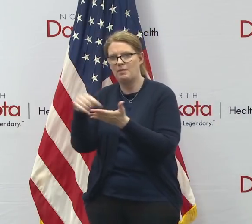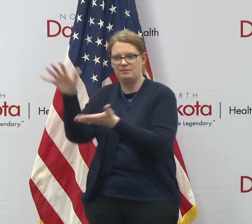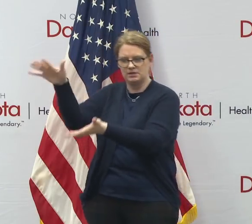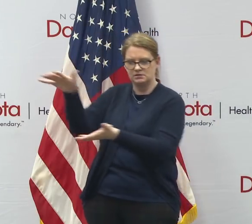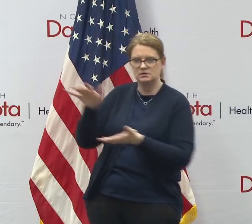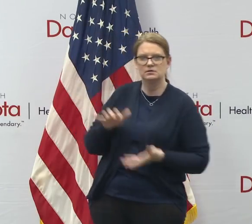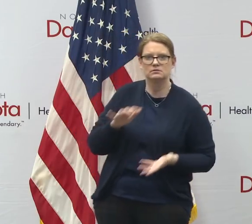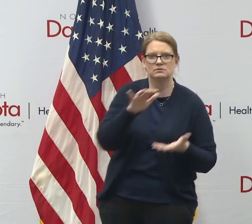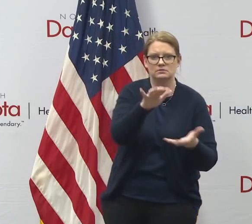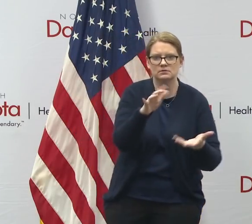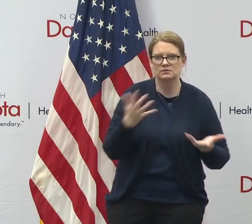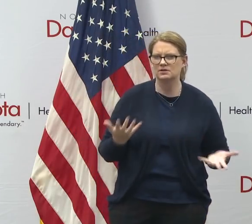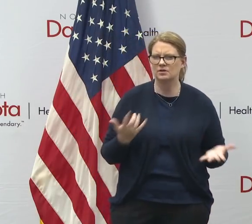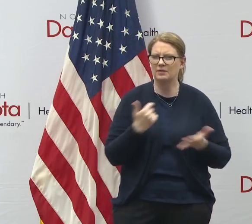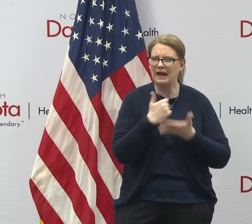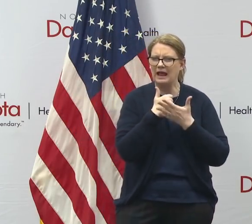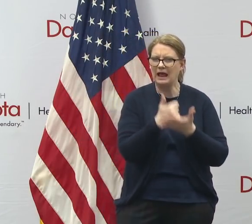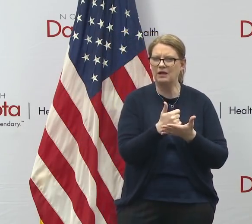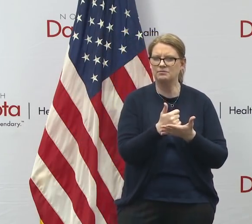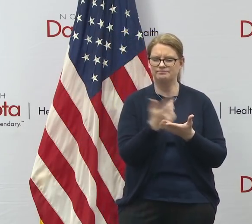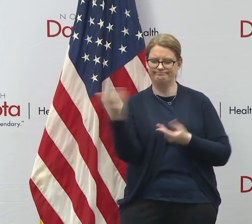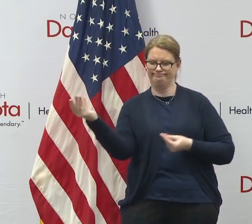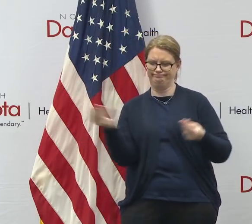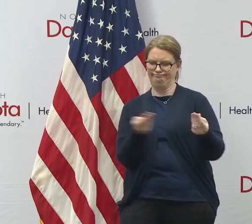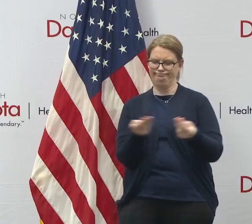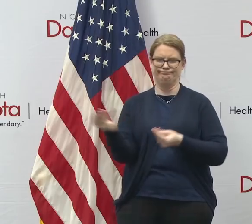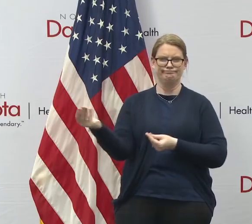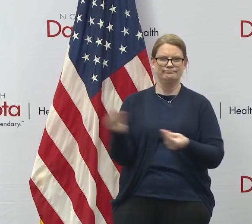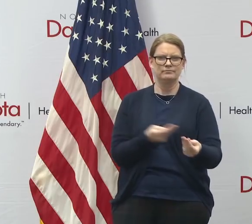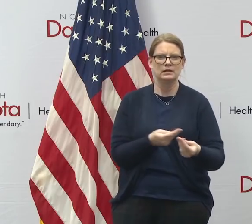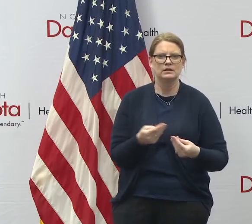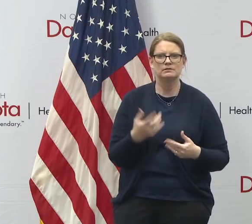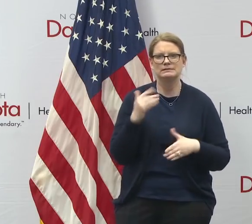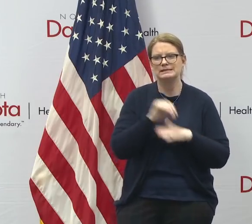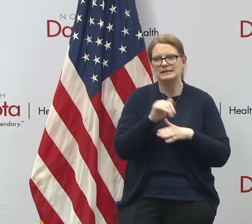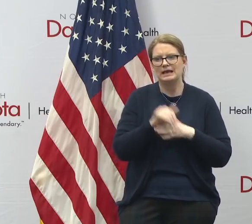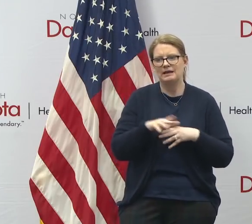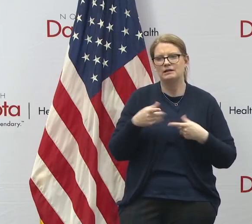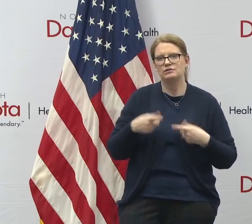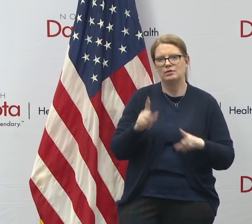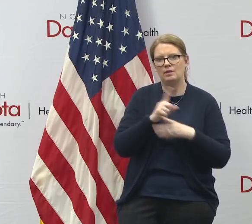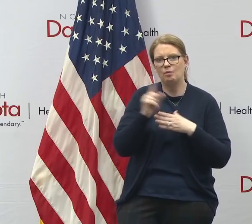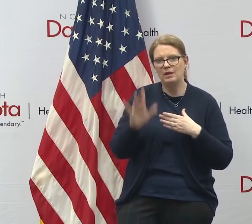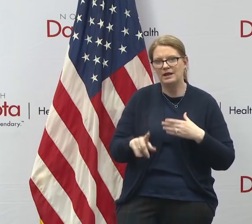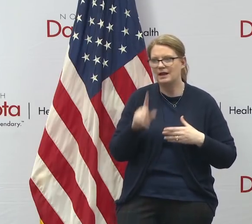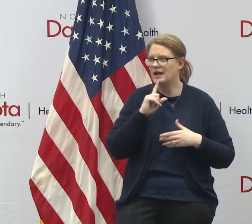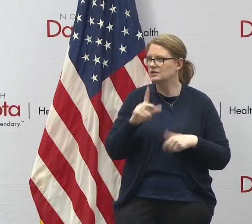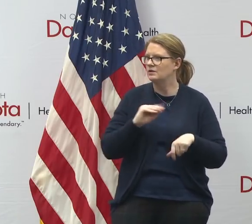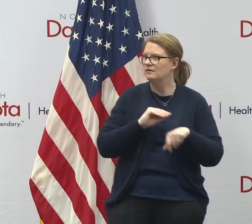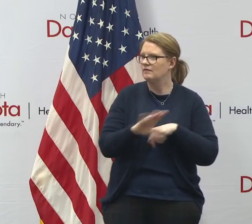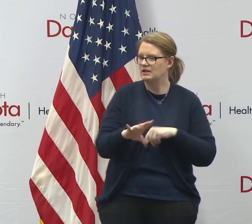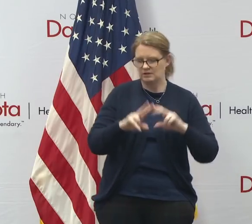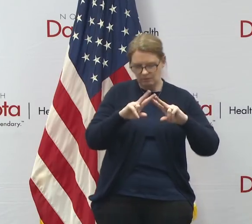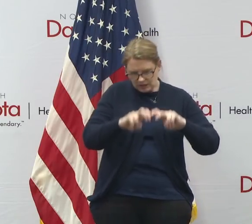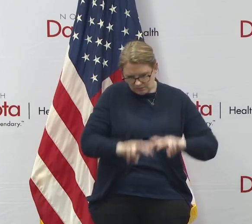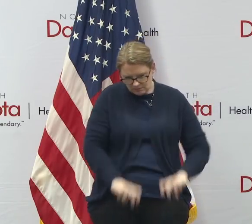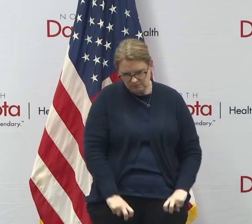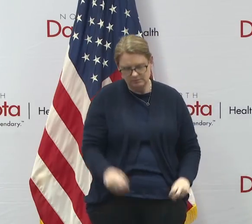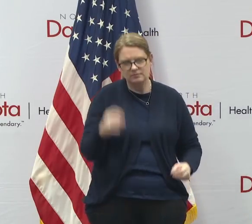and close that gap. But we'll take a look at that as we dig in tonight and over the weekend on the actual effects of that.